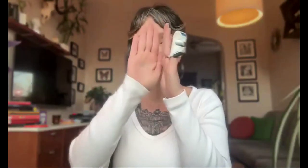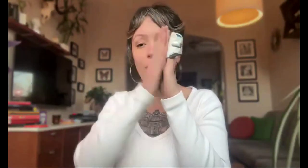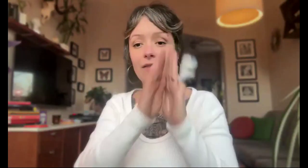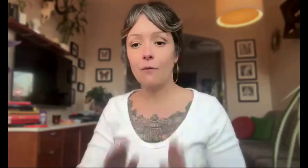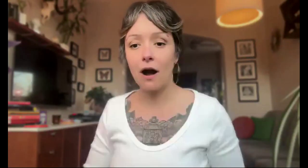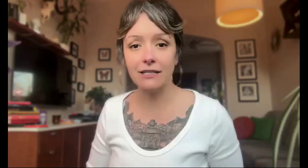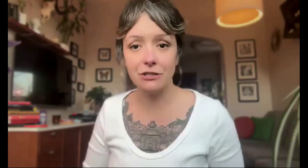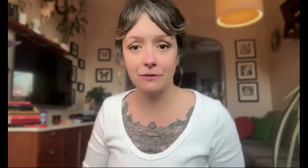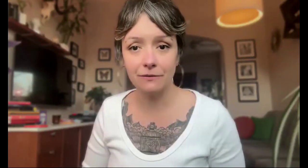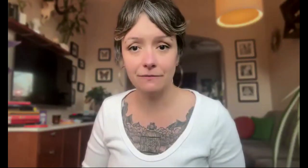Where are they walking to?